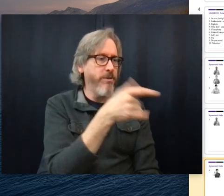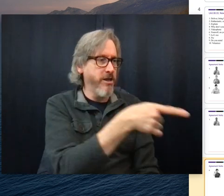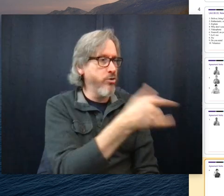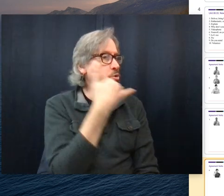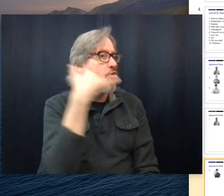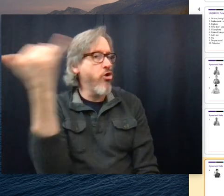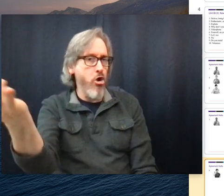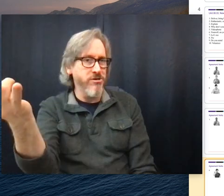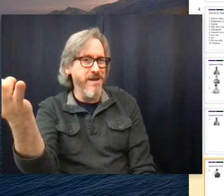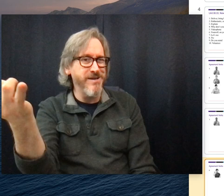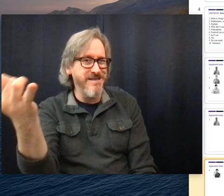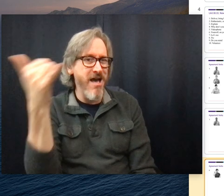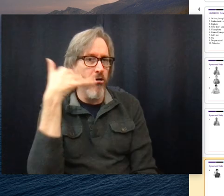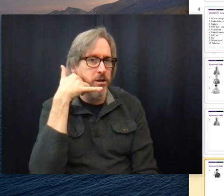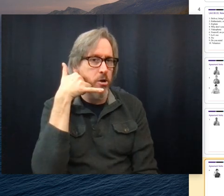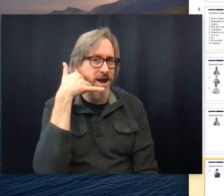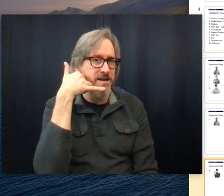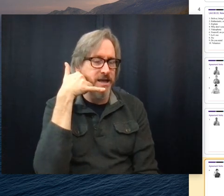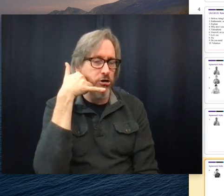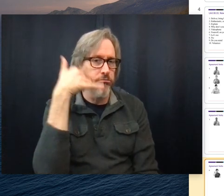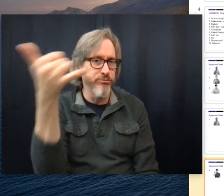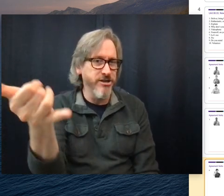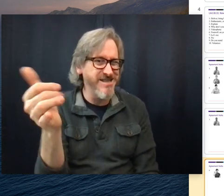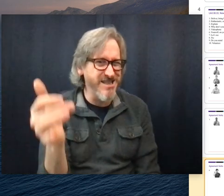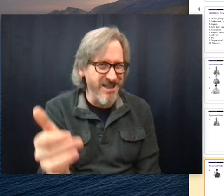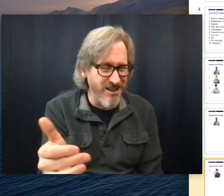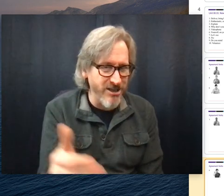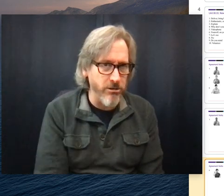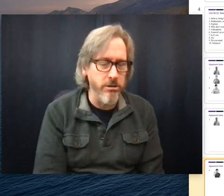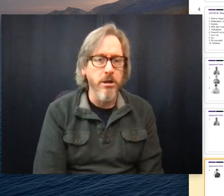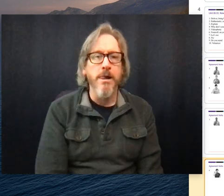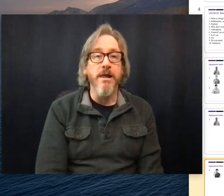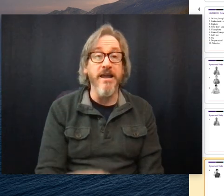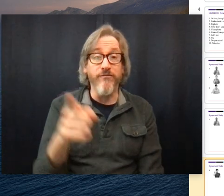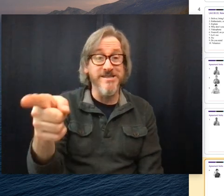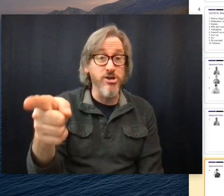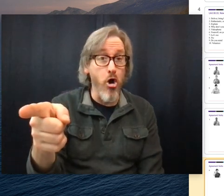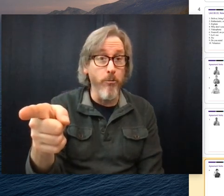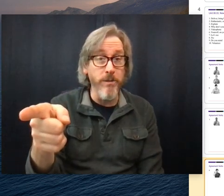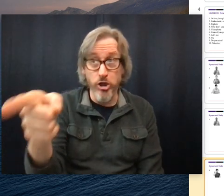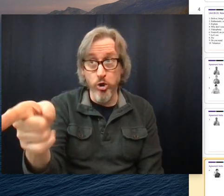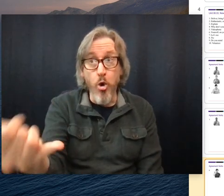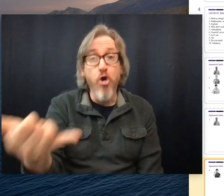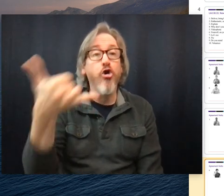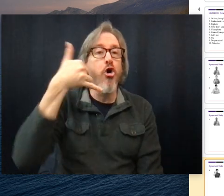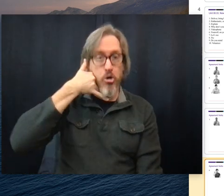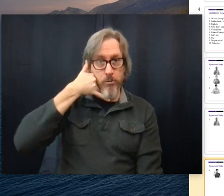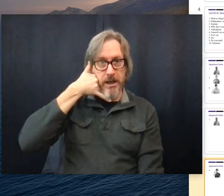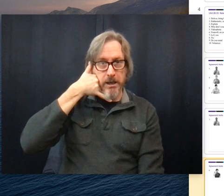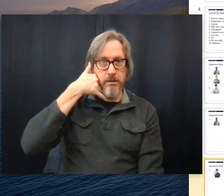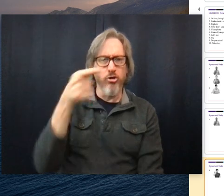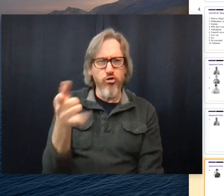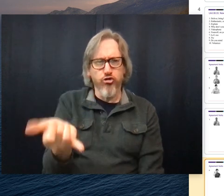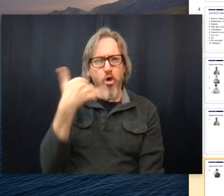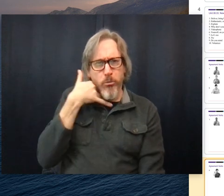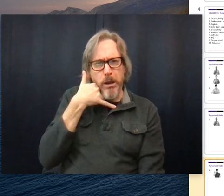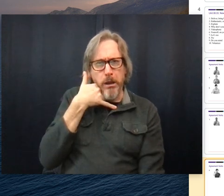it will be you call, same as tell. It'll go back to the ear because it's a little clearer. If it's call me, you call